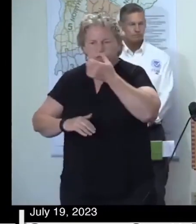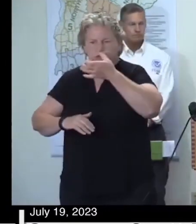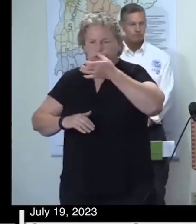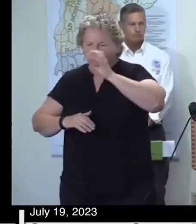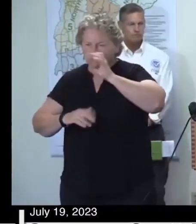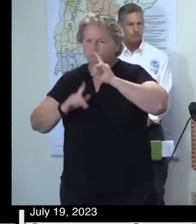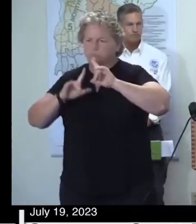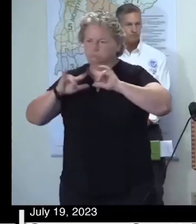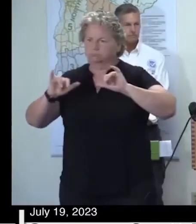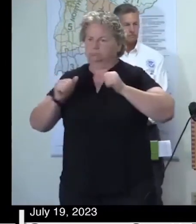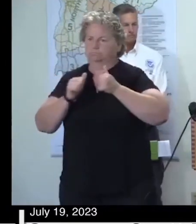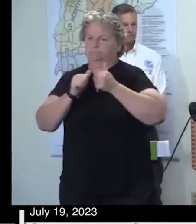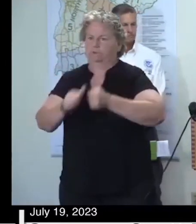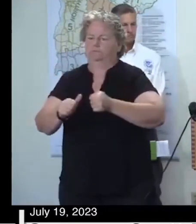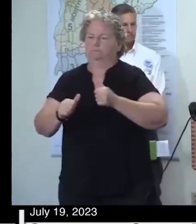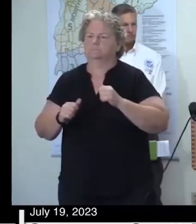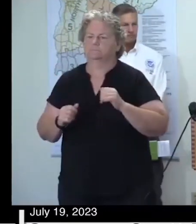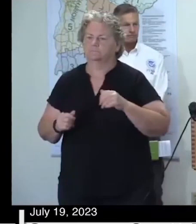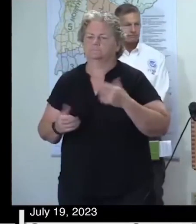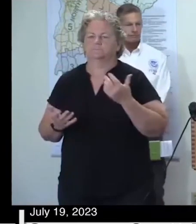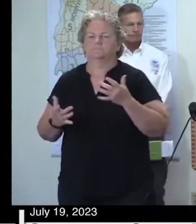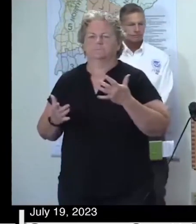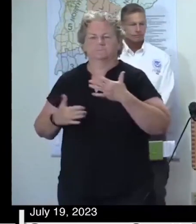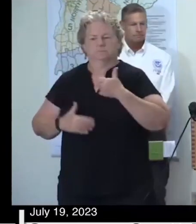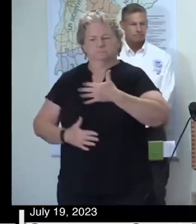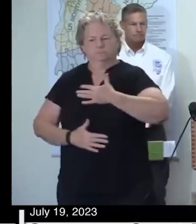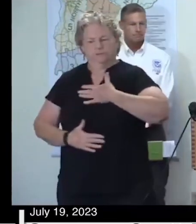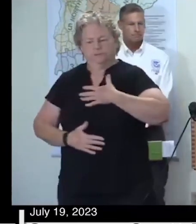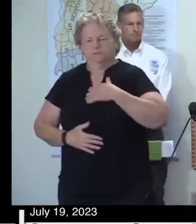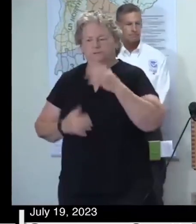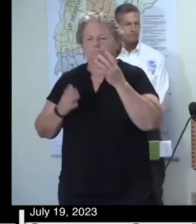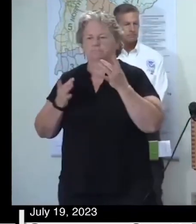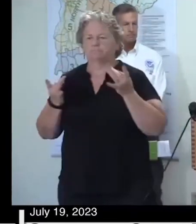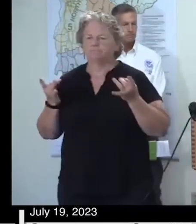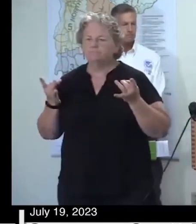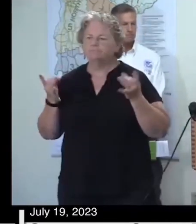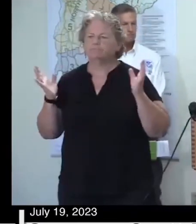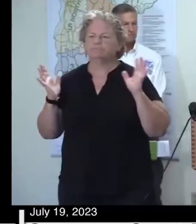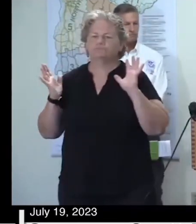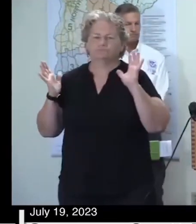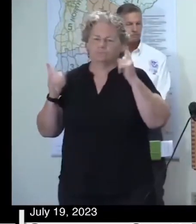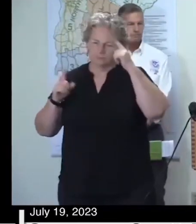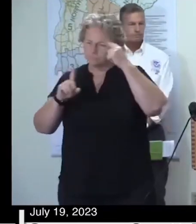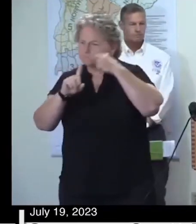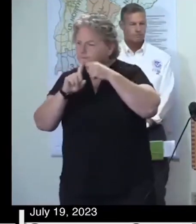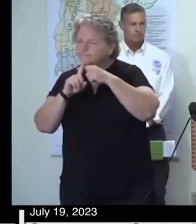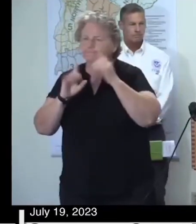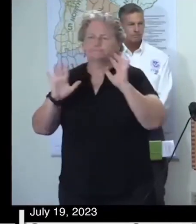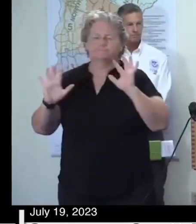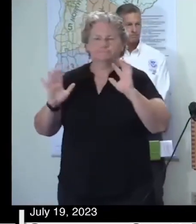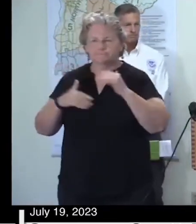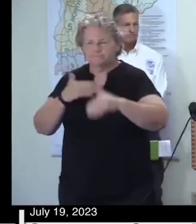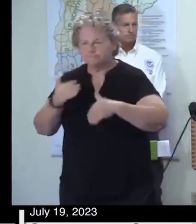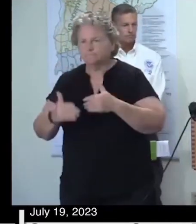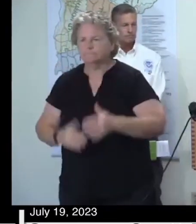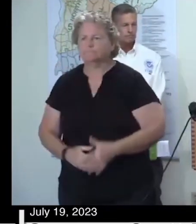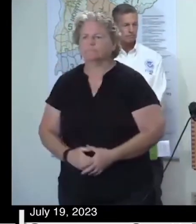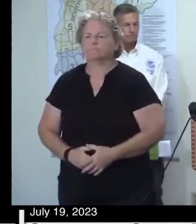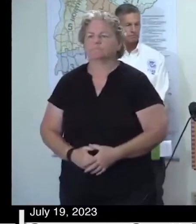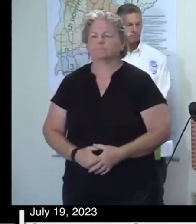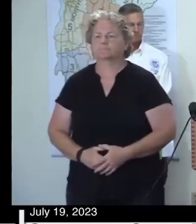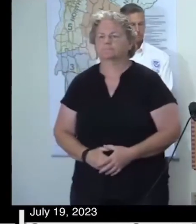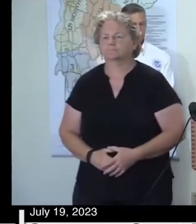meditation, and creativity, and weave these practices into your day-to-day throughout all stages of your disaster response